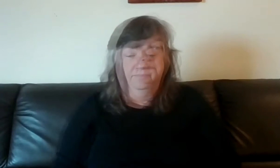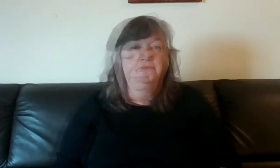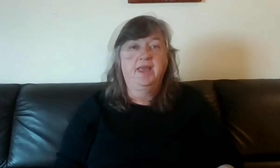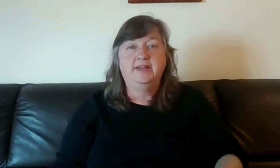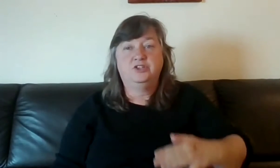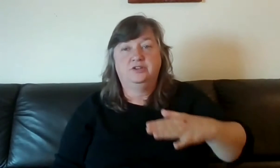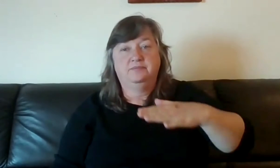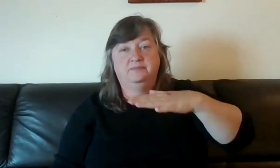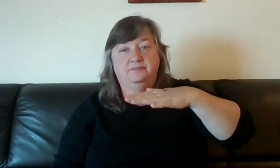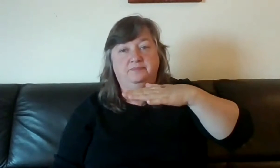Enter.